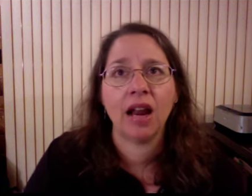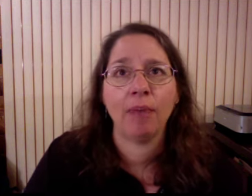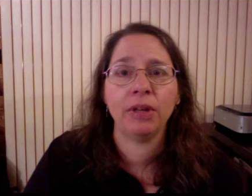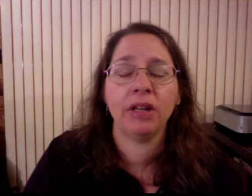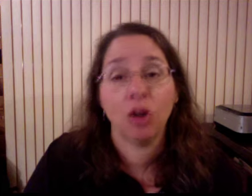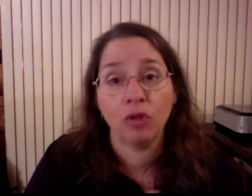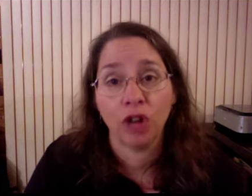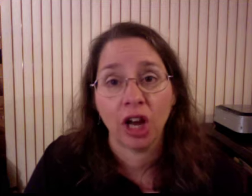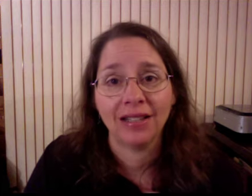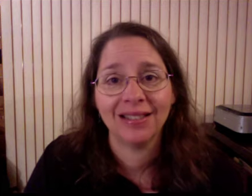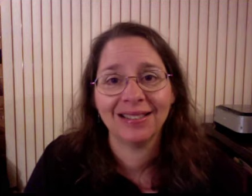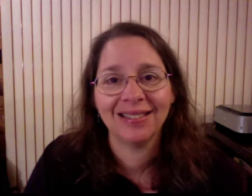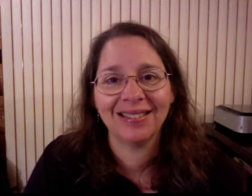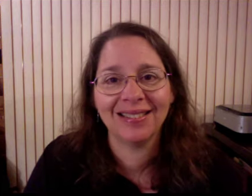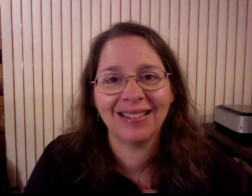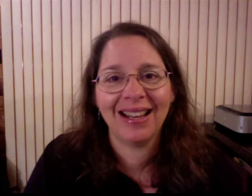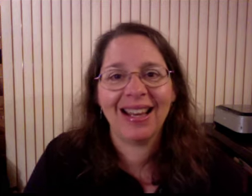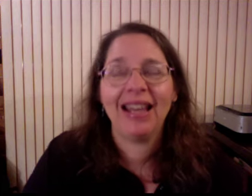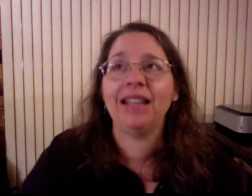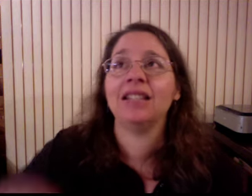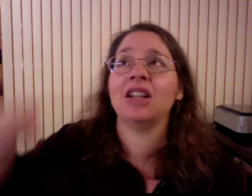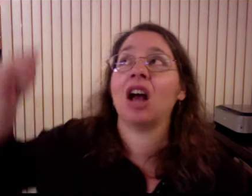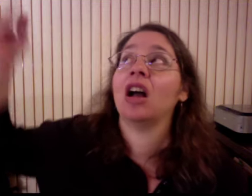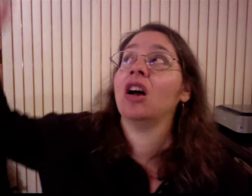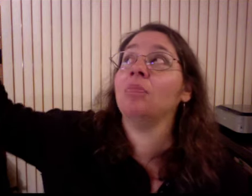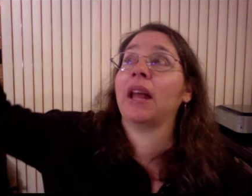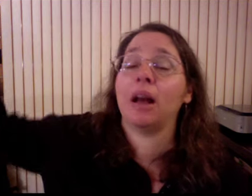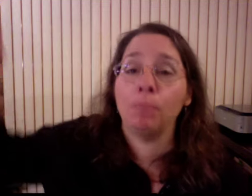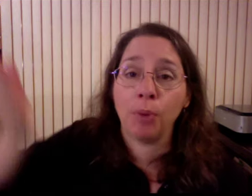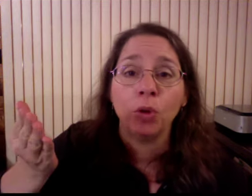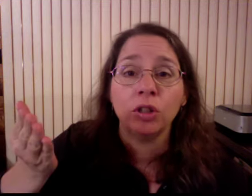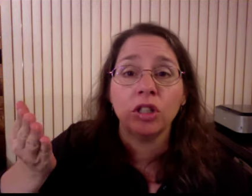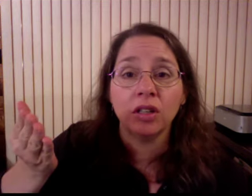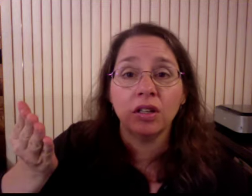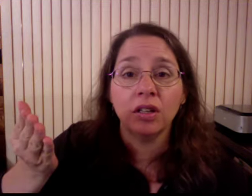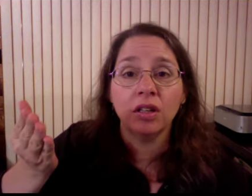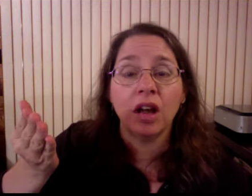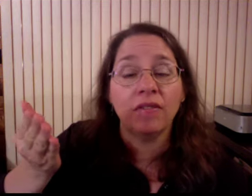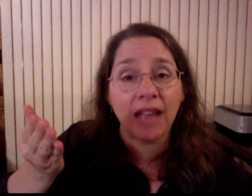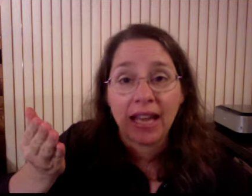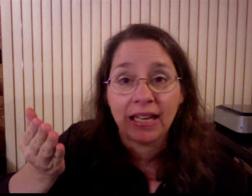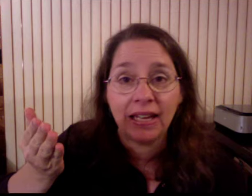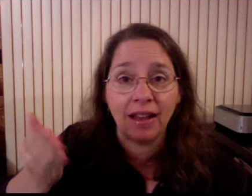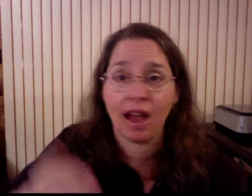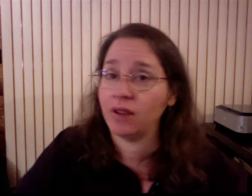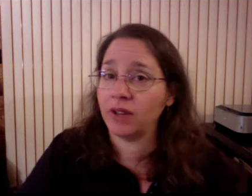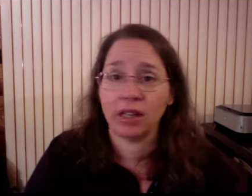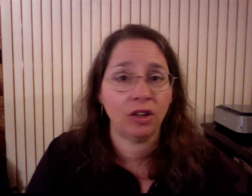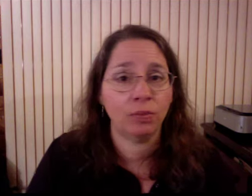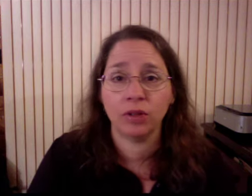happen overnight. It does not come like a bolt of lightning out of a clear blue